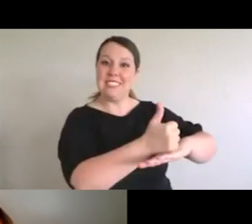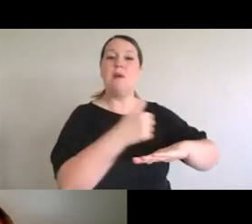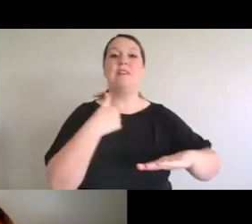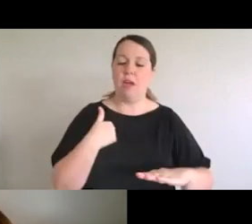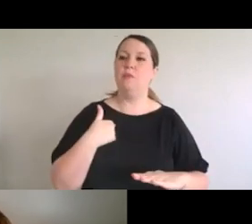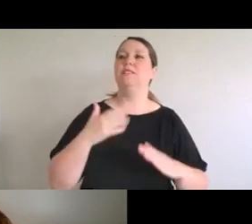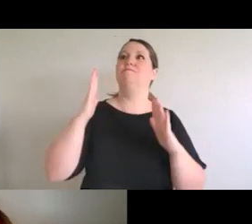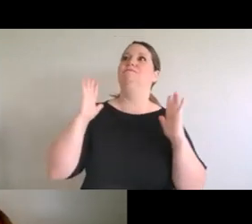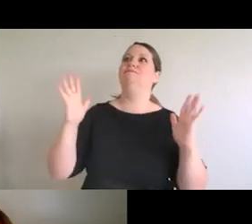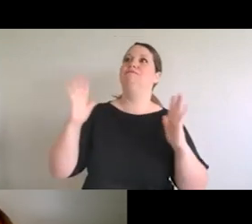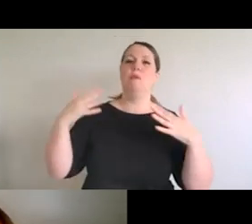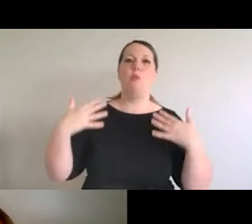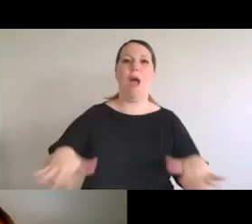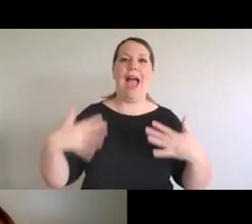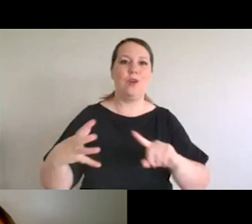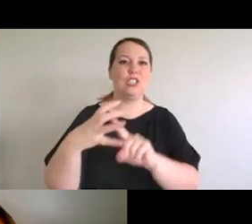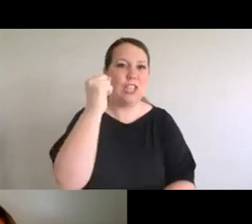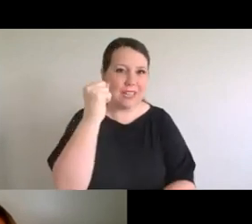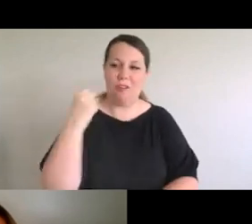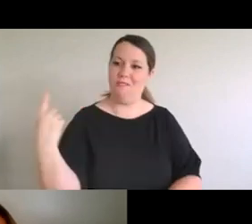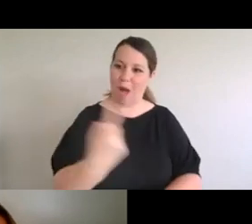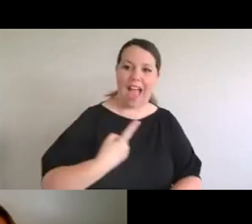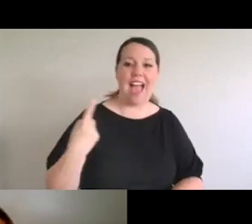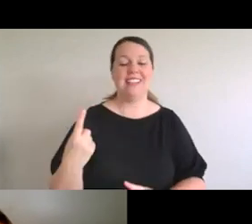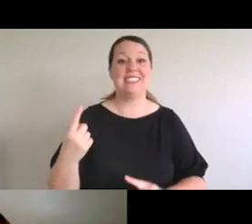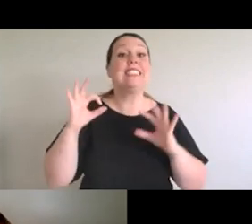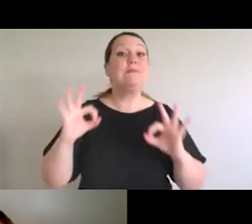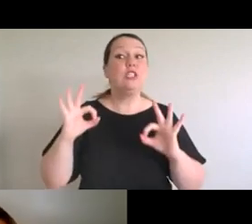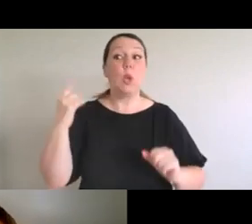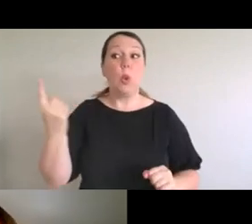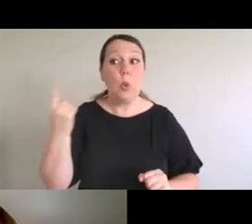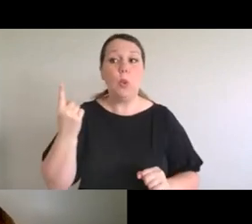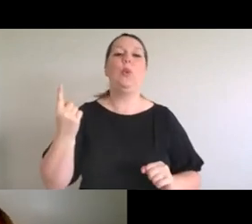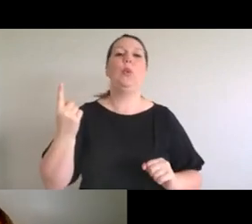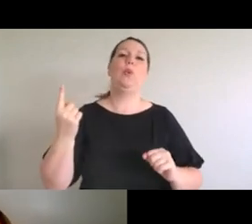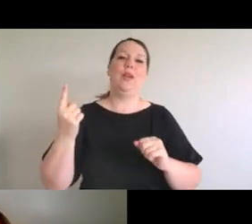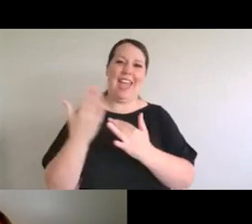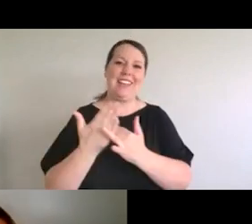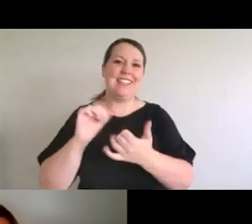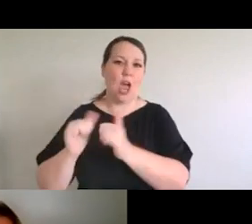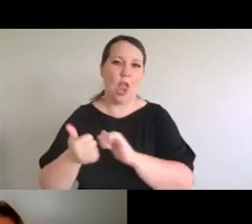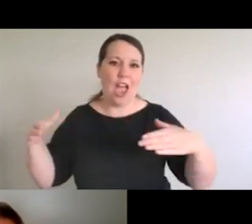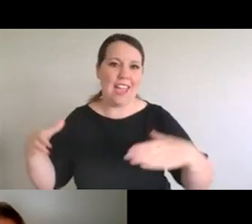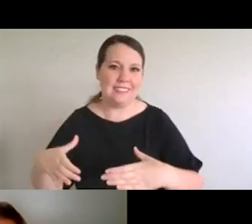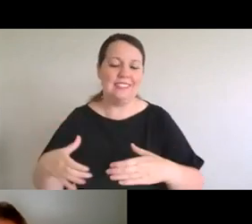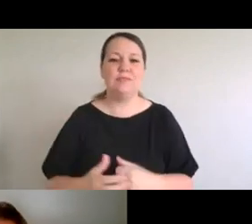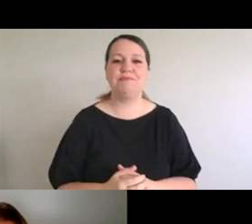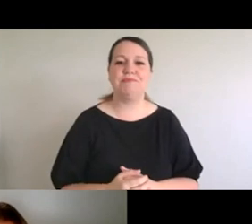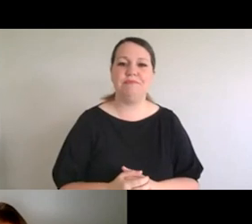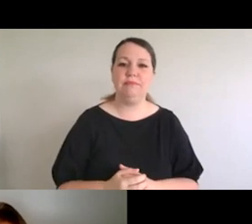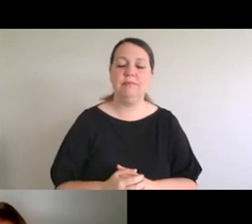Alliance for quite a few years now. But there's always a but. The